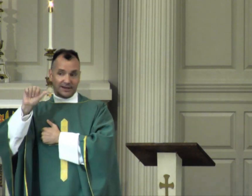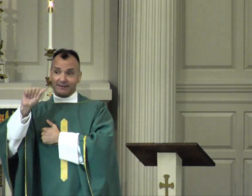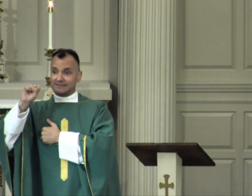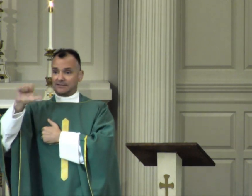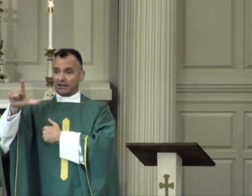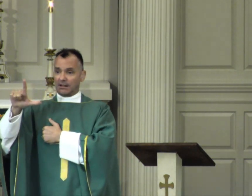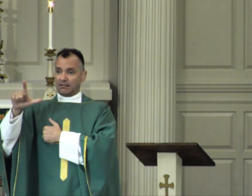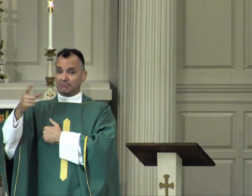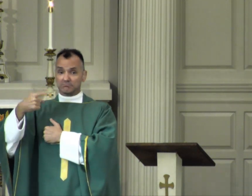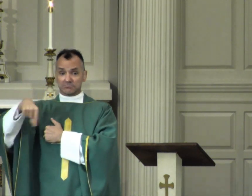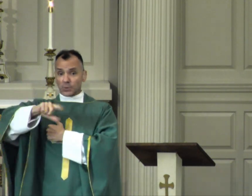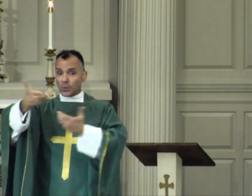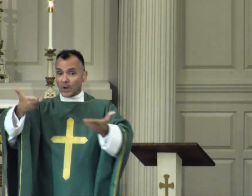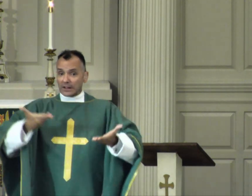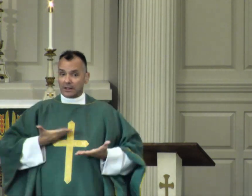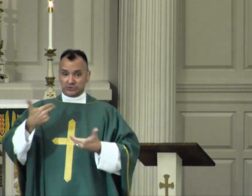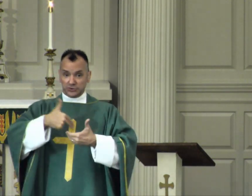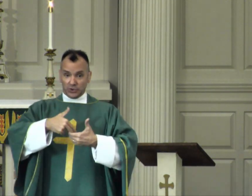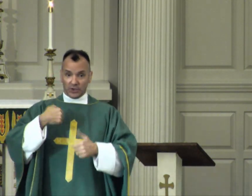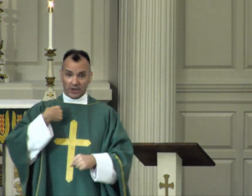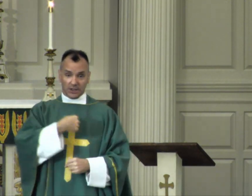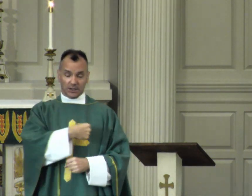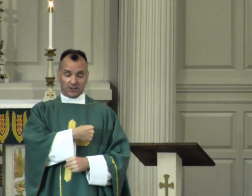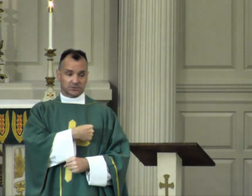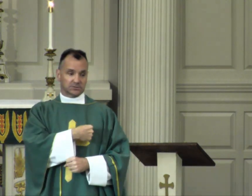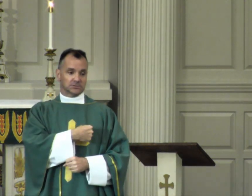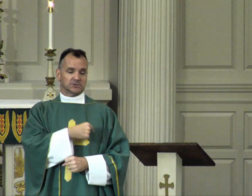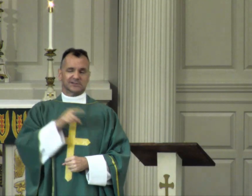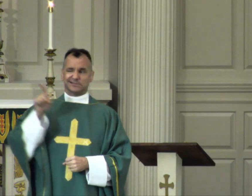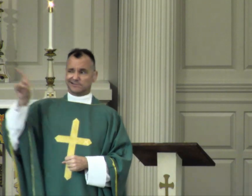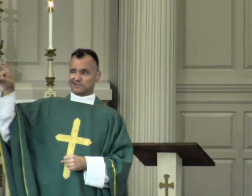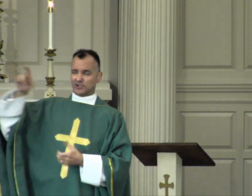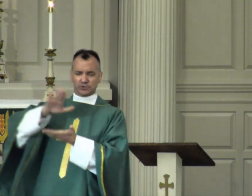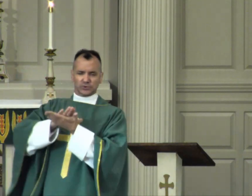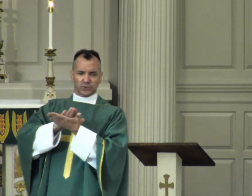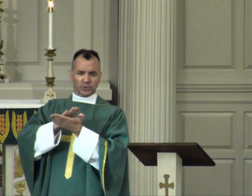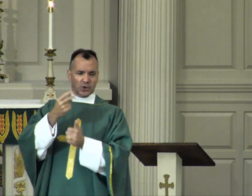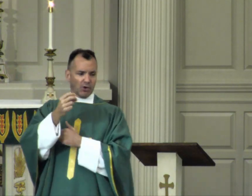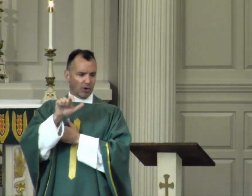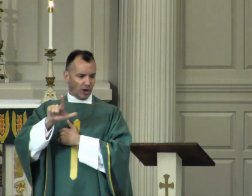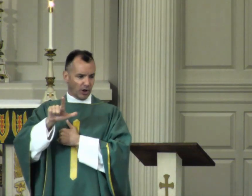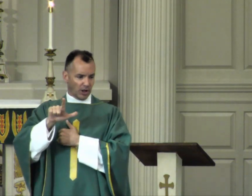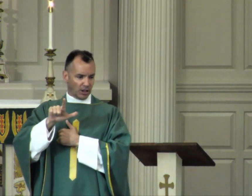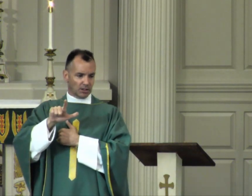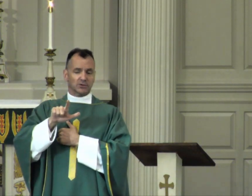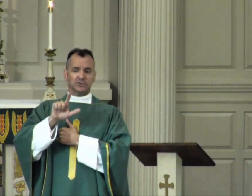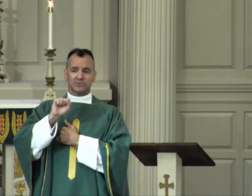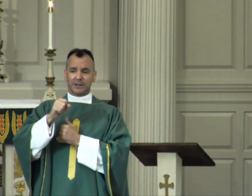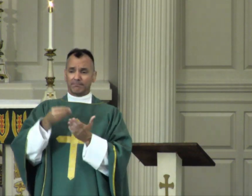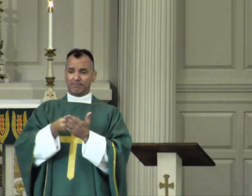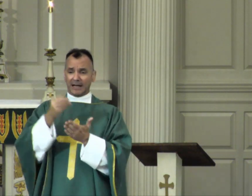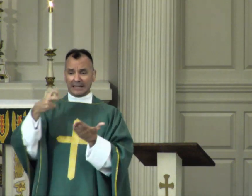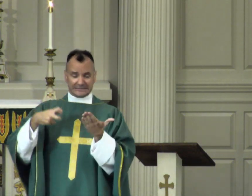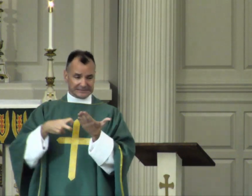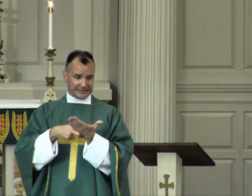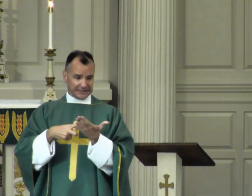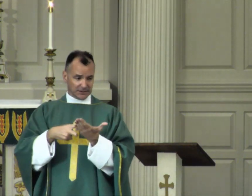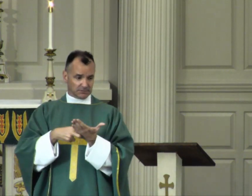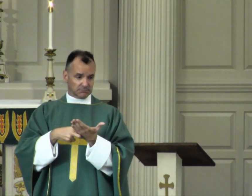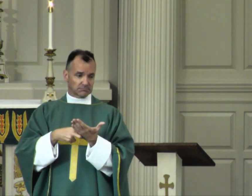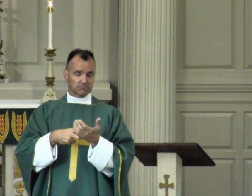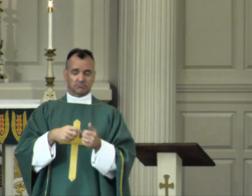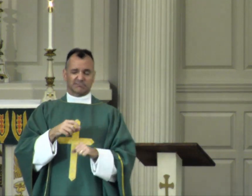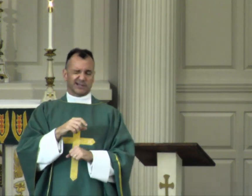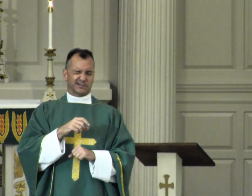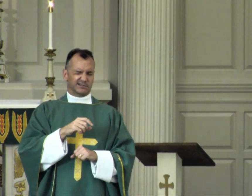of ASL, American Sign Language. You are welcome to join us. We're going to be in the school hall right after Mass. You can